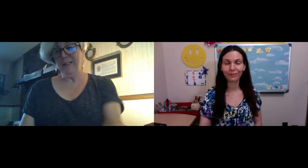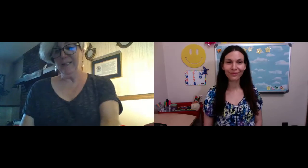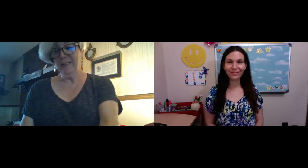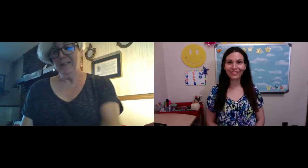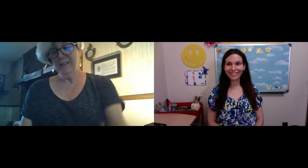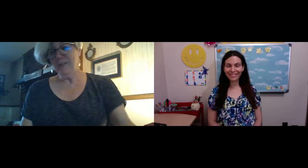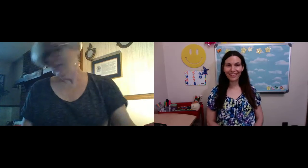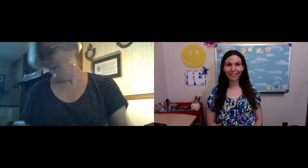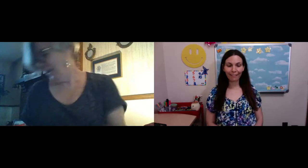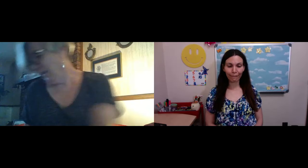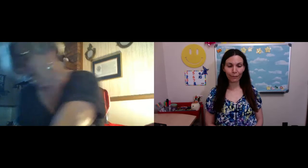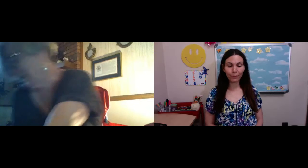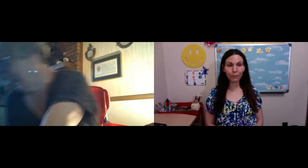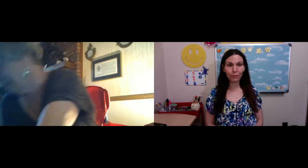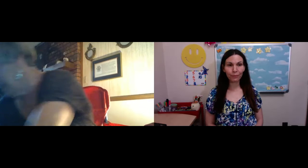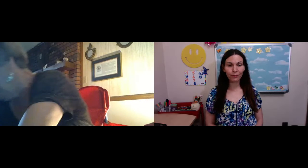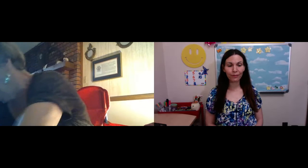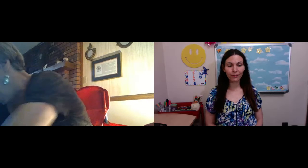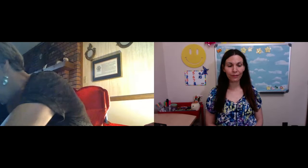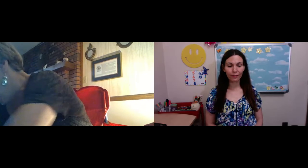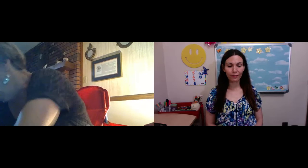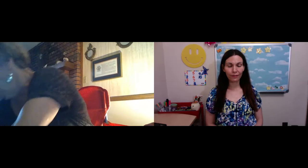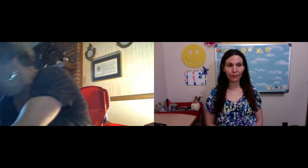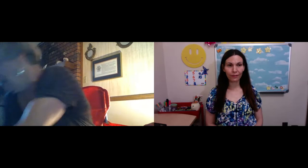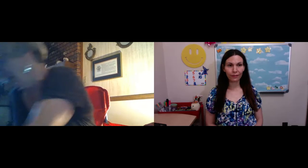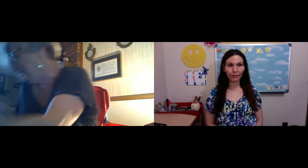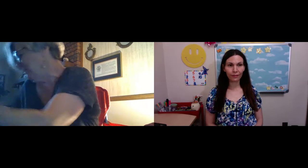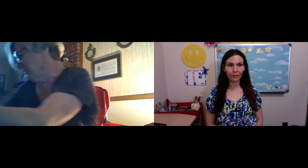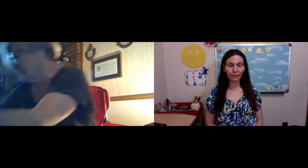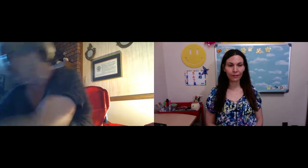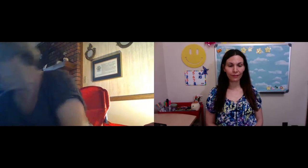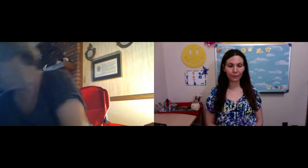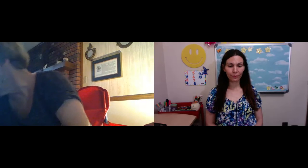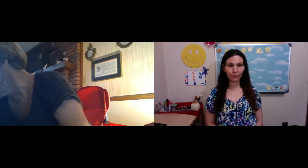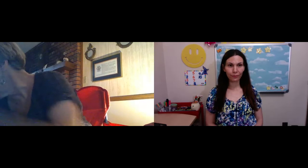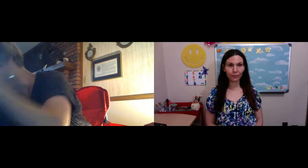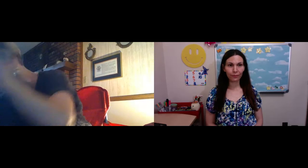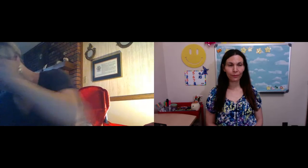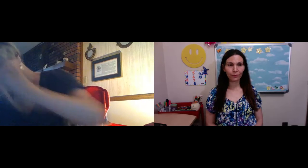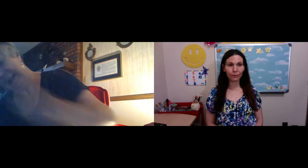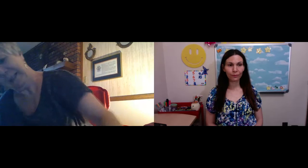All right. So we've got one more rhyme.